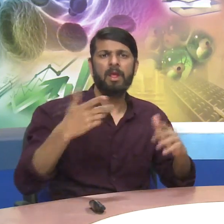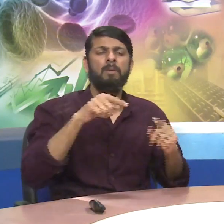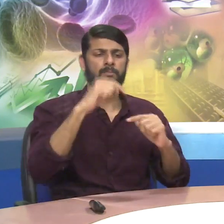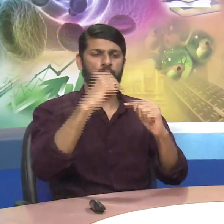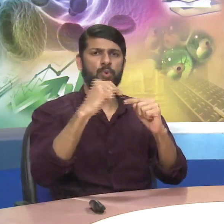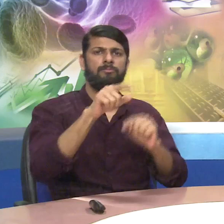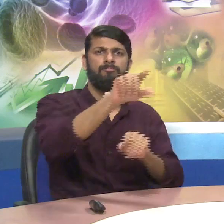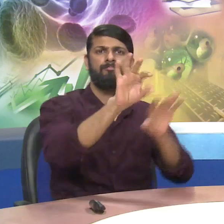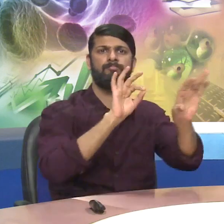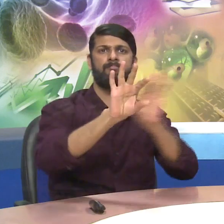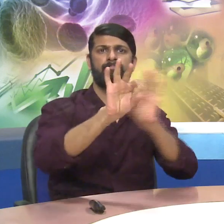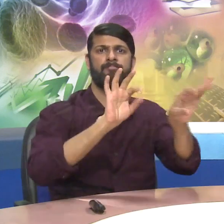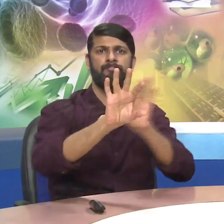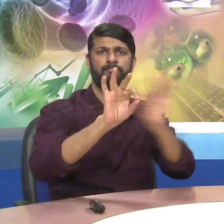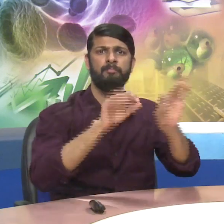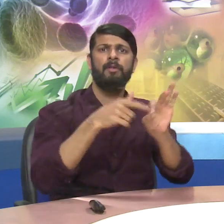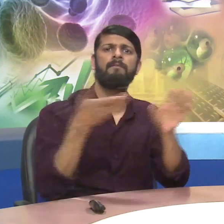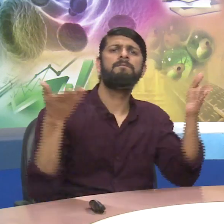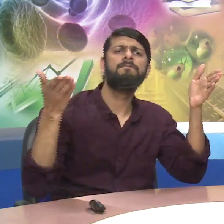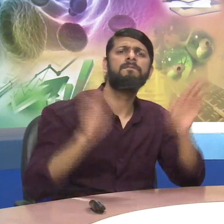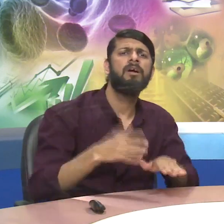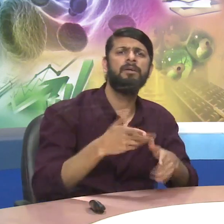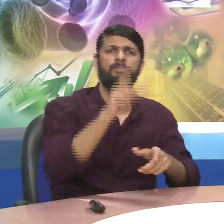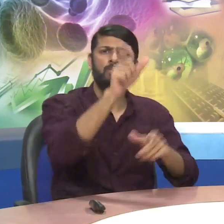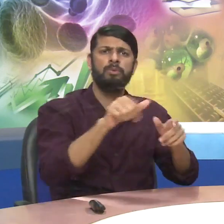existing provincial assemblies.